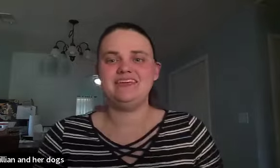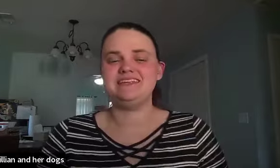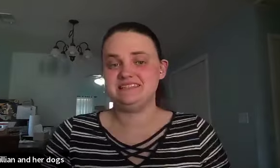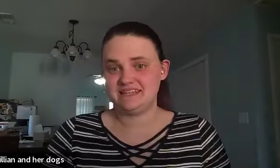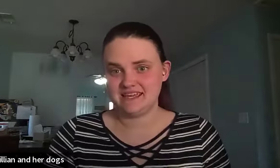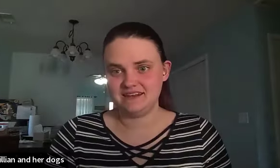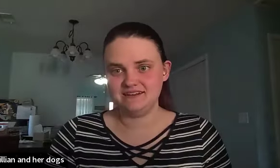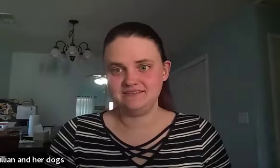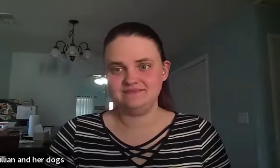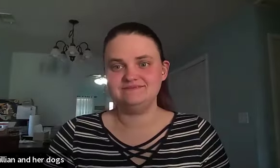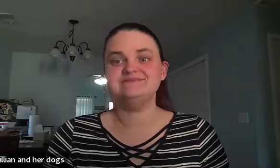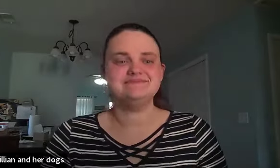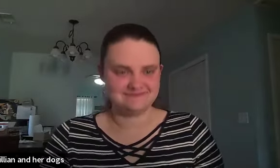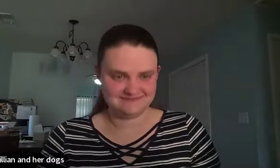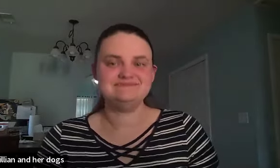And then 10.